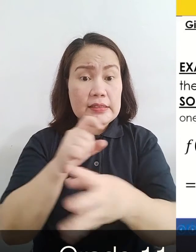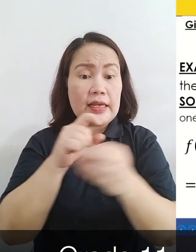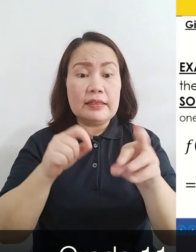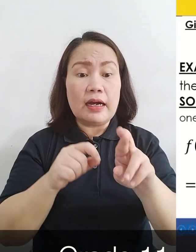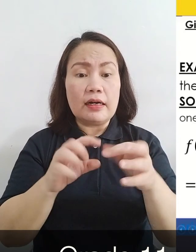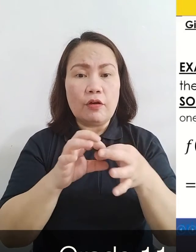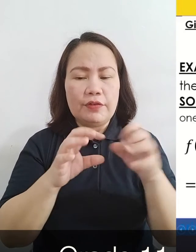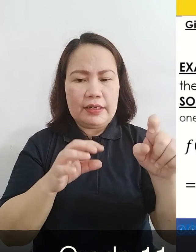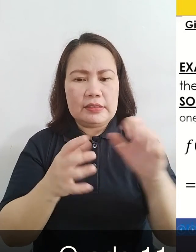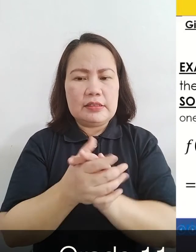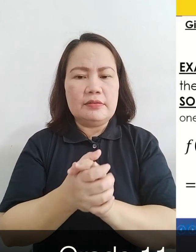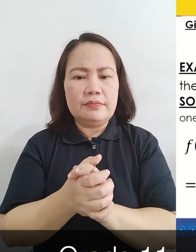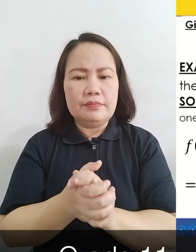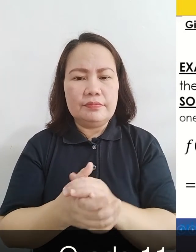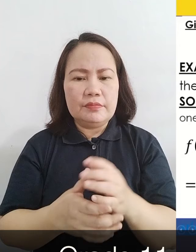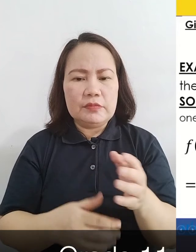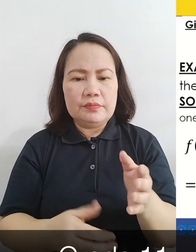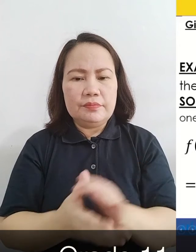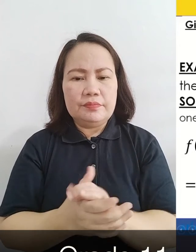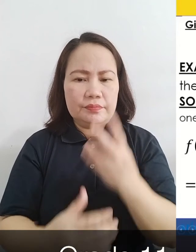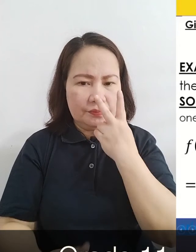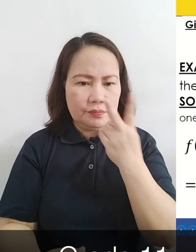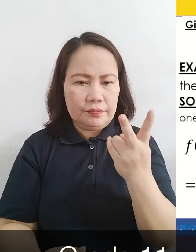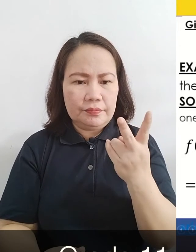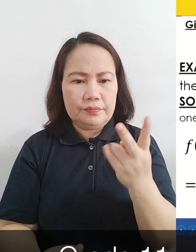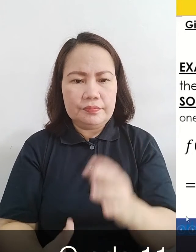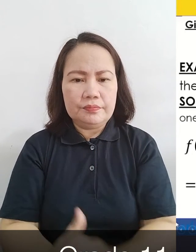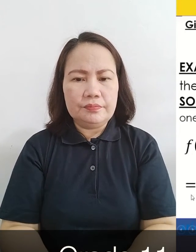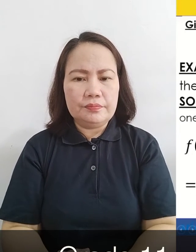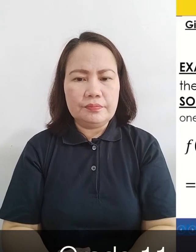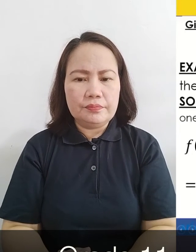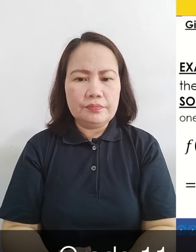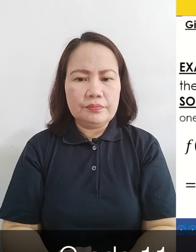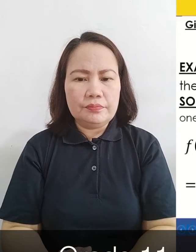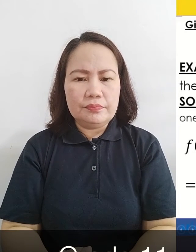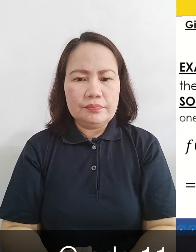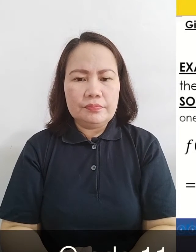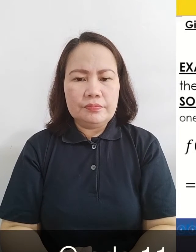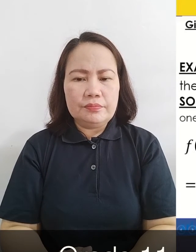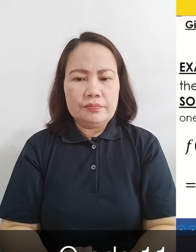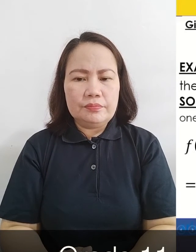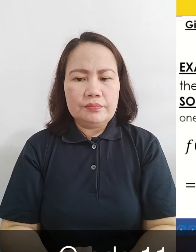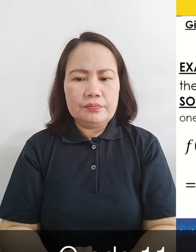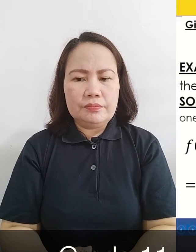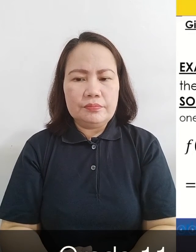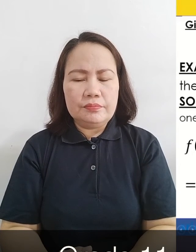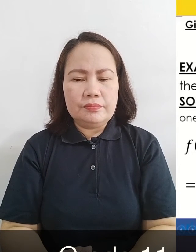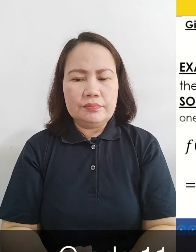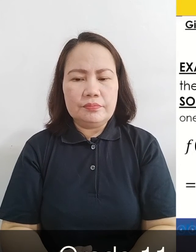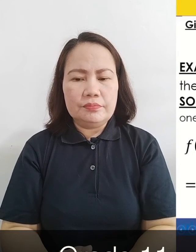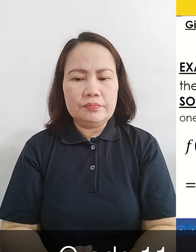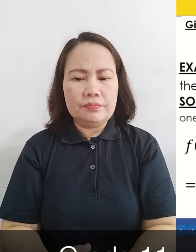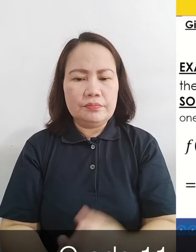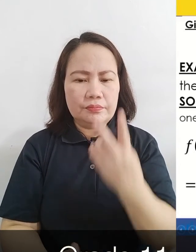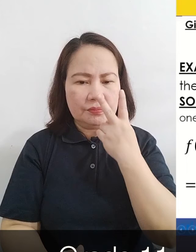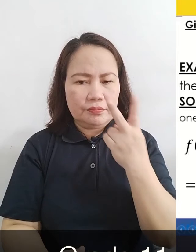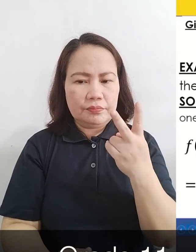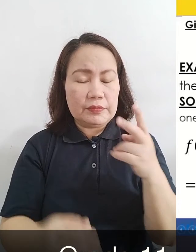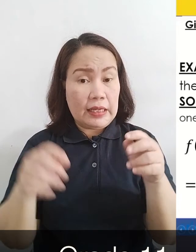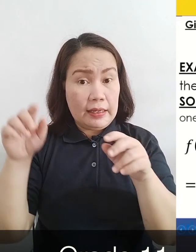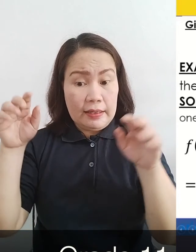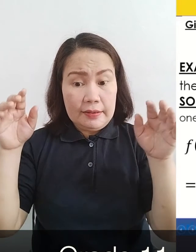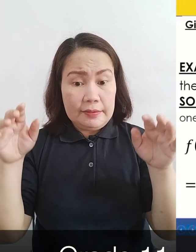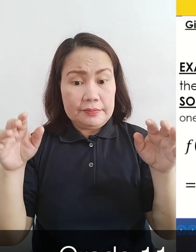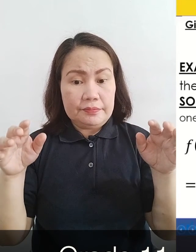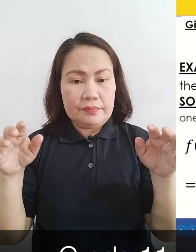So, ito maka-cancel yan, no? Yung x minus 1. So, x minus 1 times 2x plus 1 plus 2x